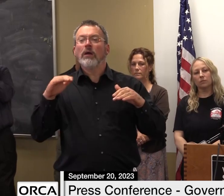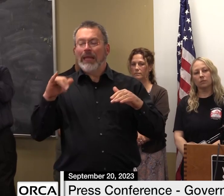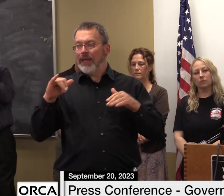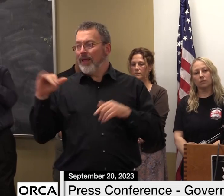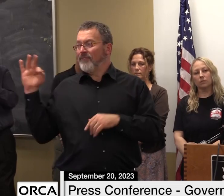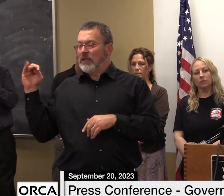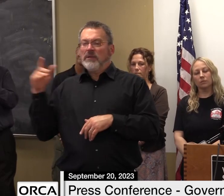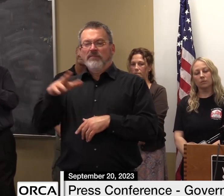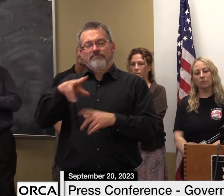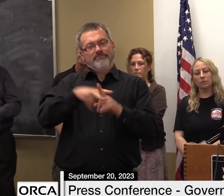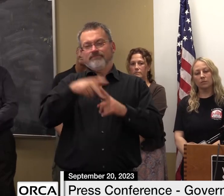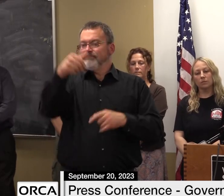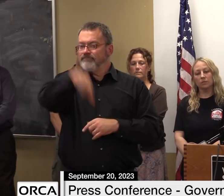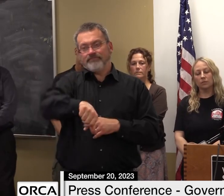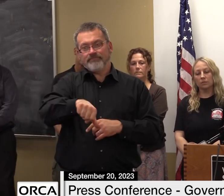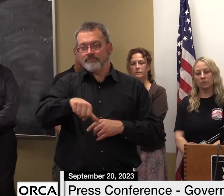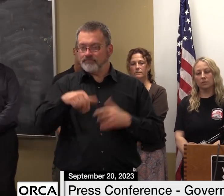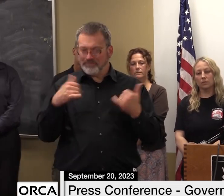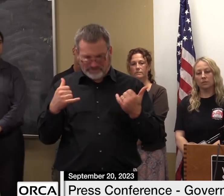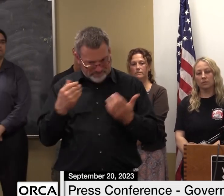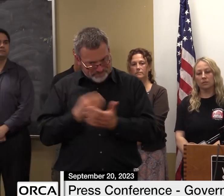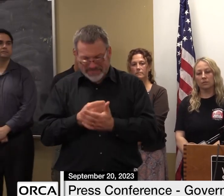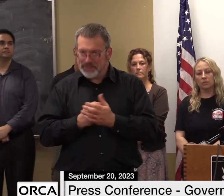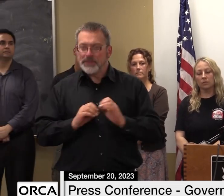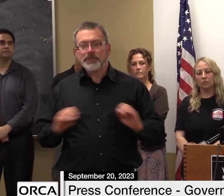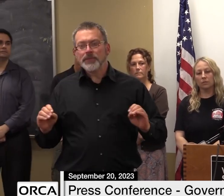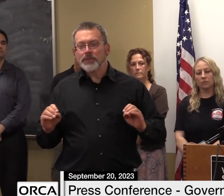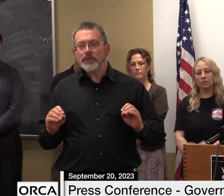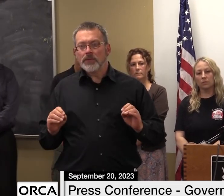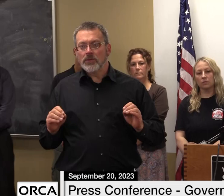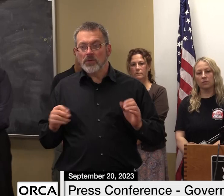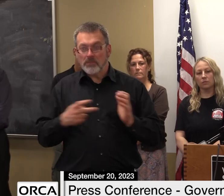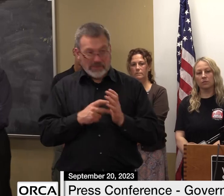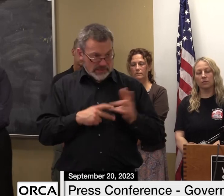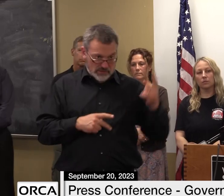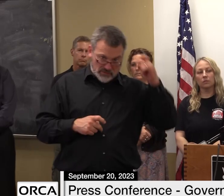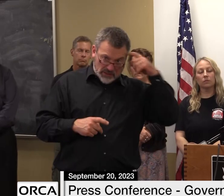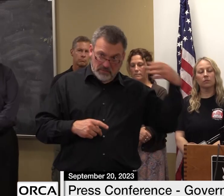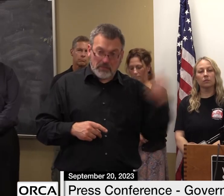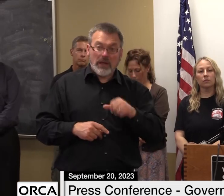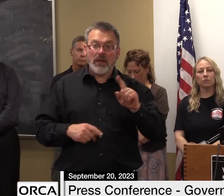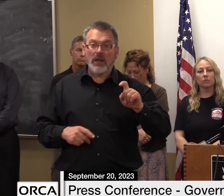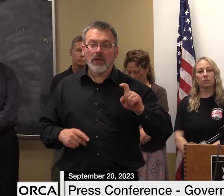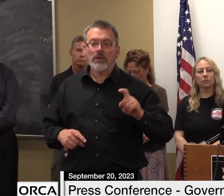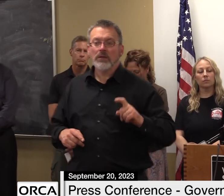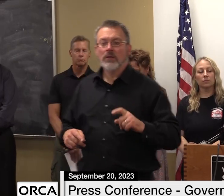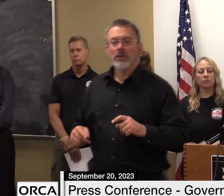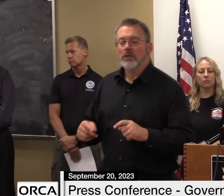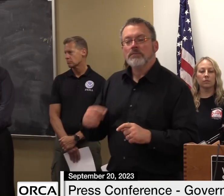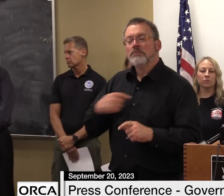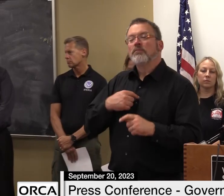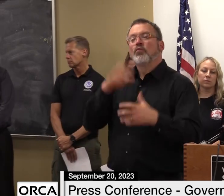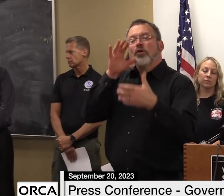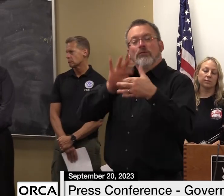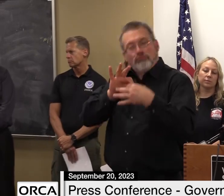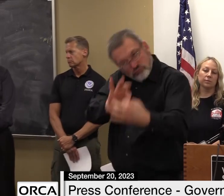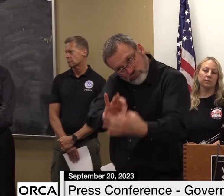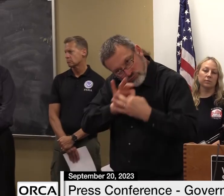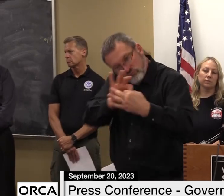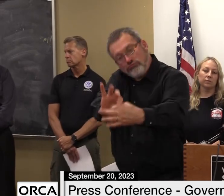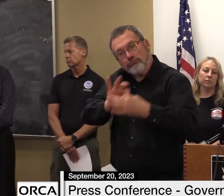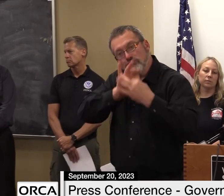I don't have the money to replace it, is the state going to step in? We will work with them, and again, we would implore that